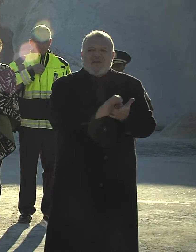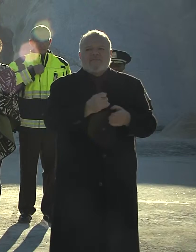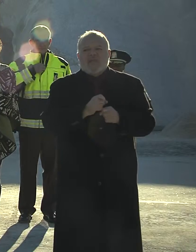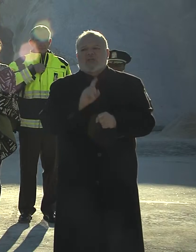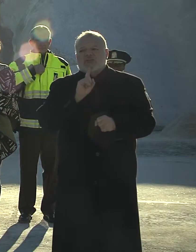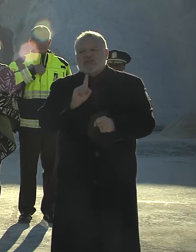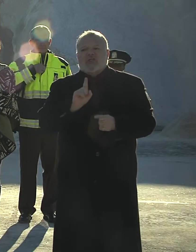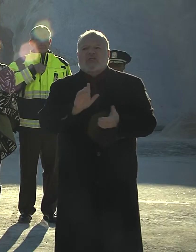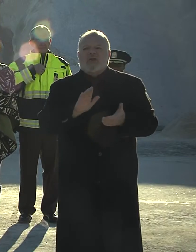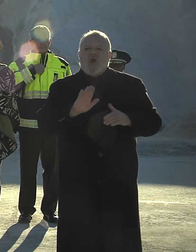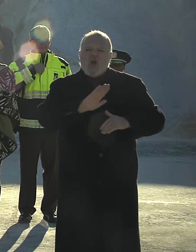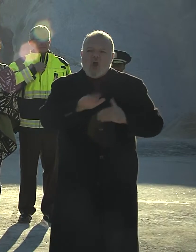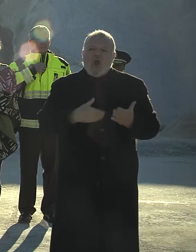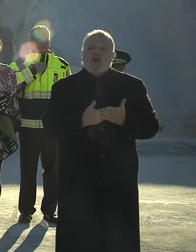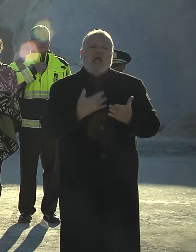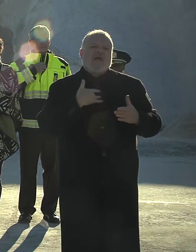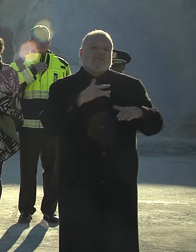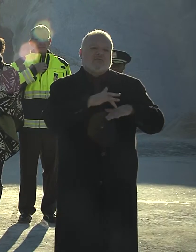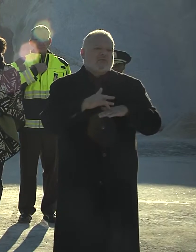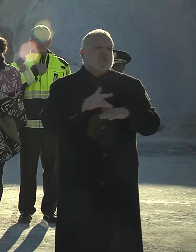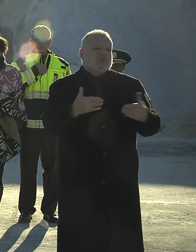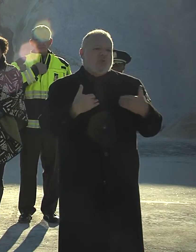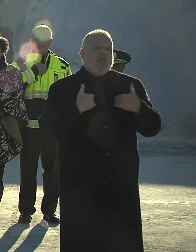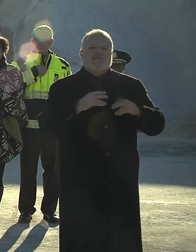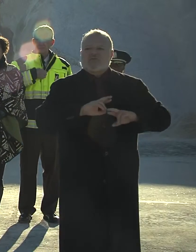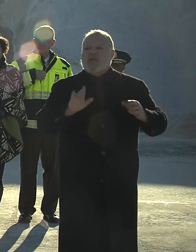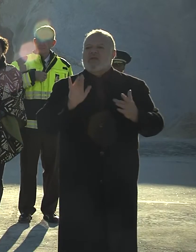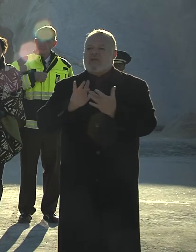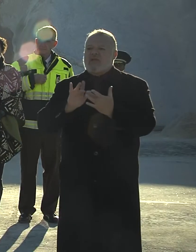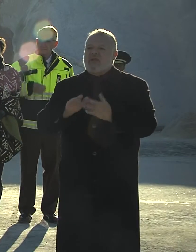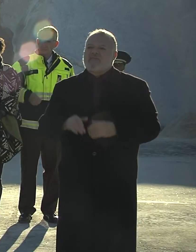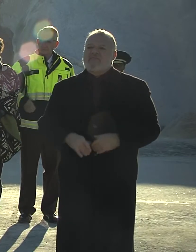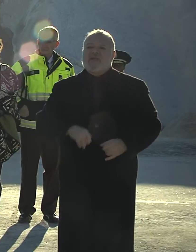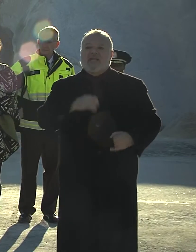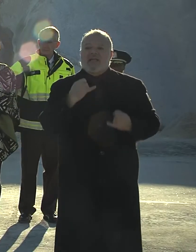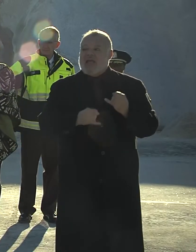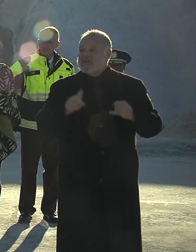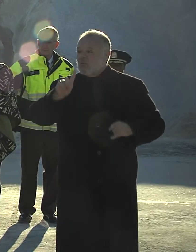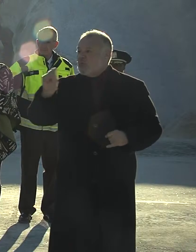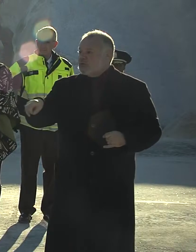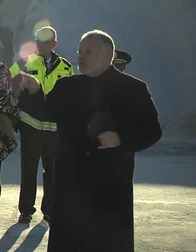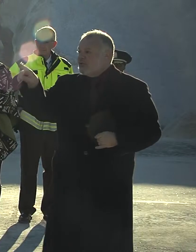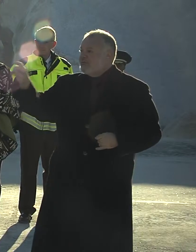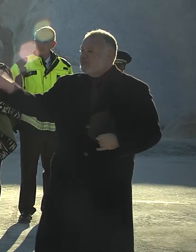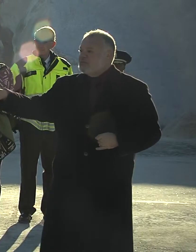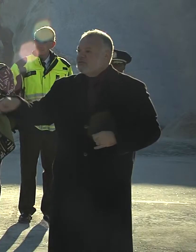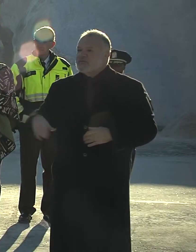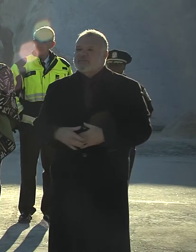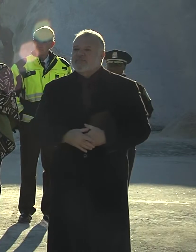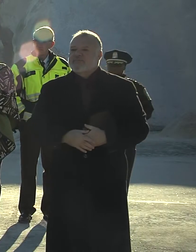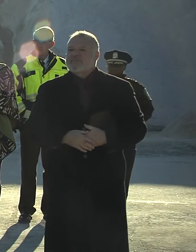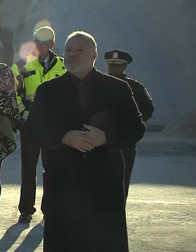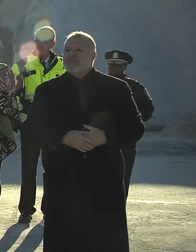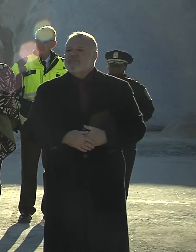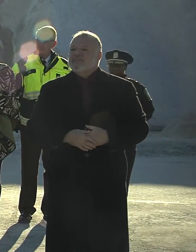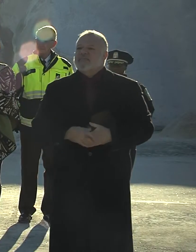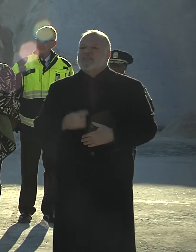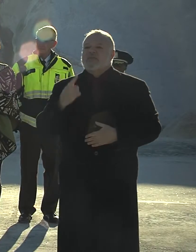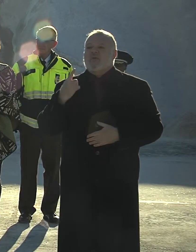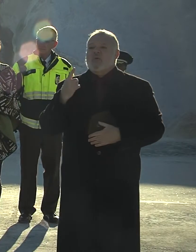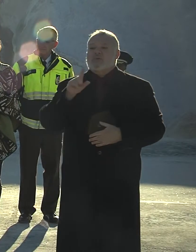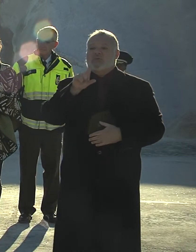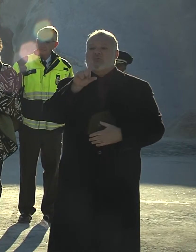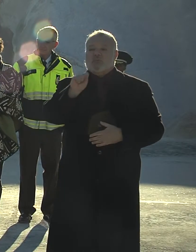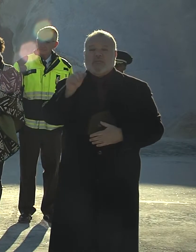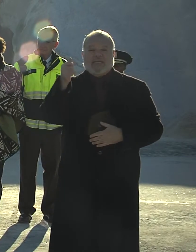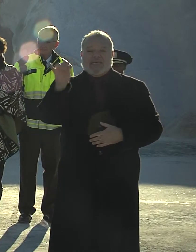do that job every single time. So back in 2018, the winter of 2018, we had two really strong nor'easters